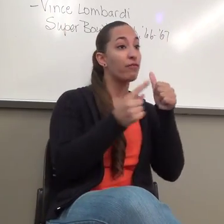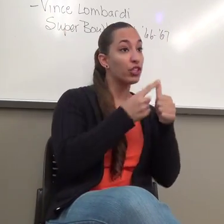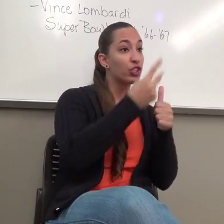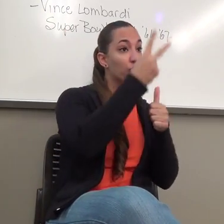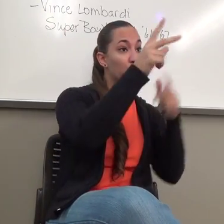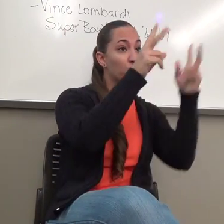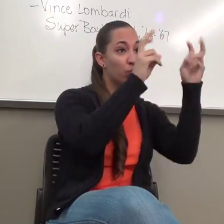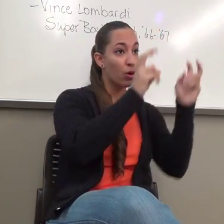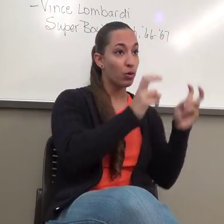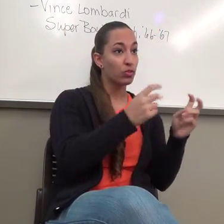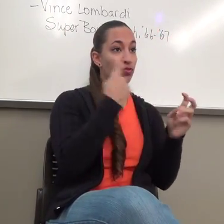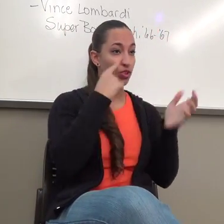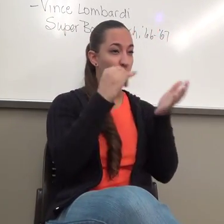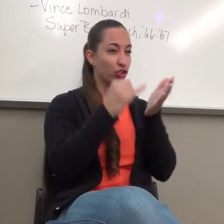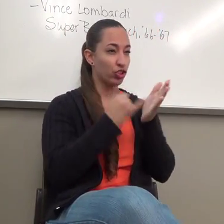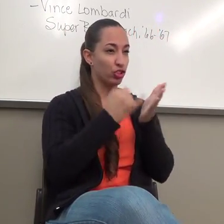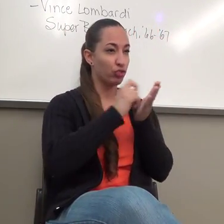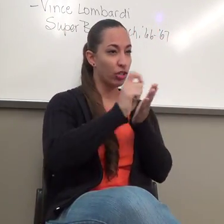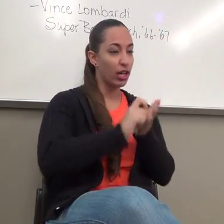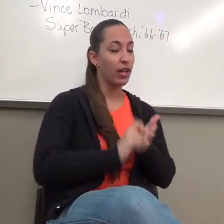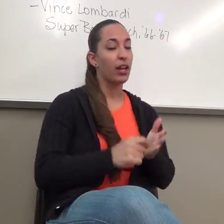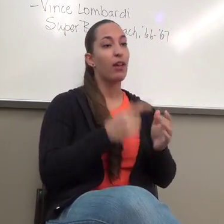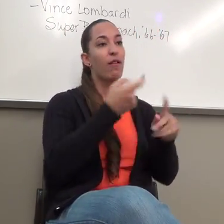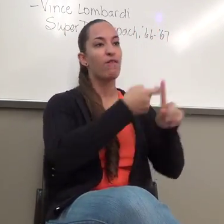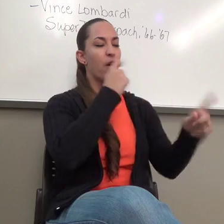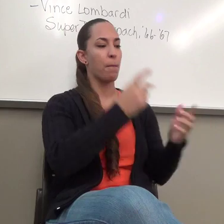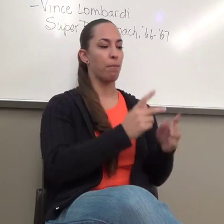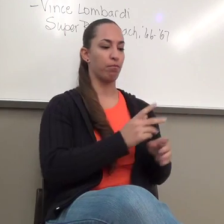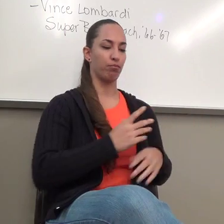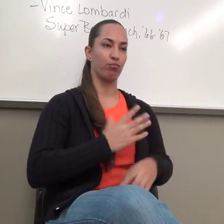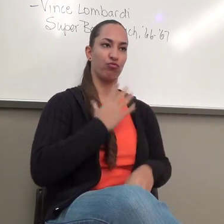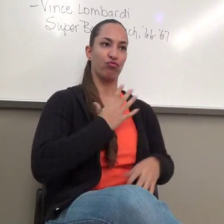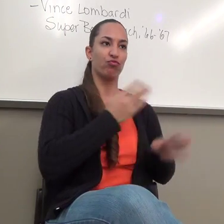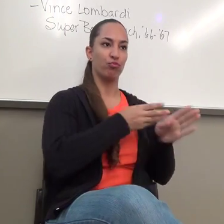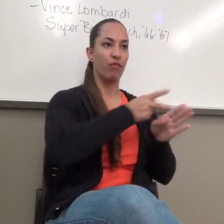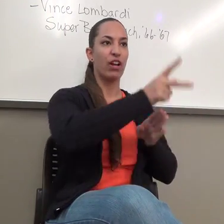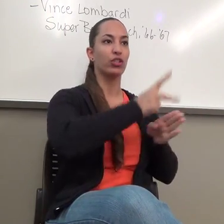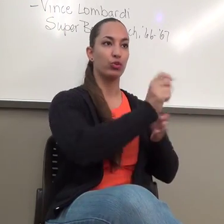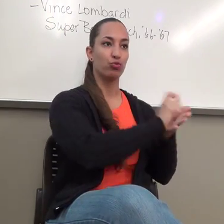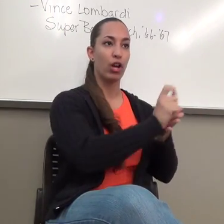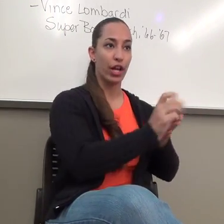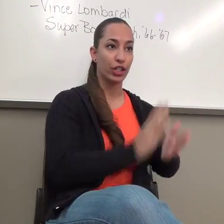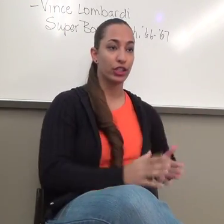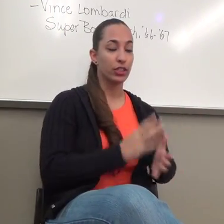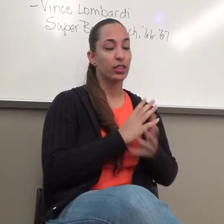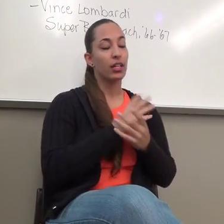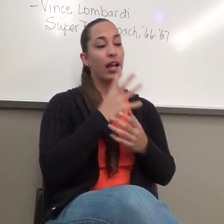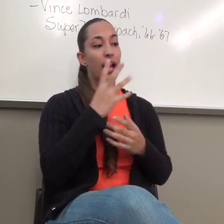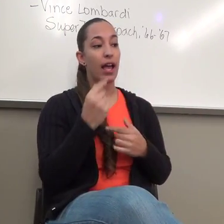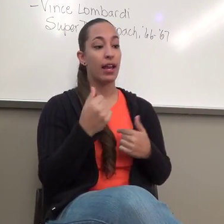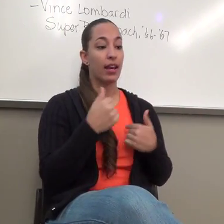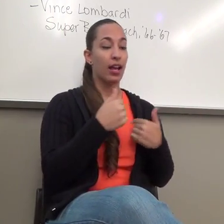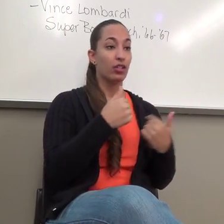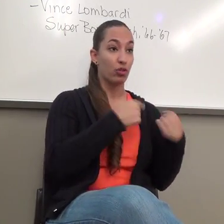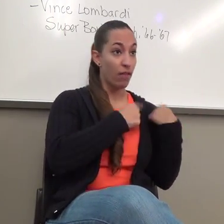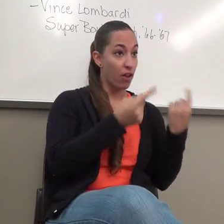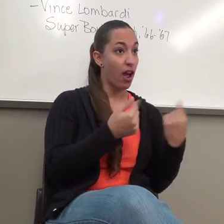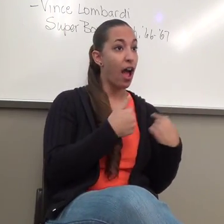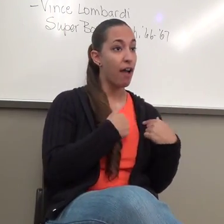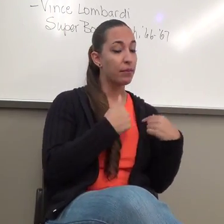some of you, I've been responding to your journal entries as you do them, which is another really good thing for me, because then I don't have to sit up